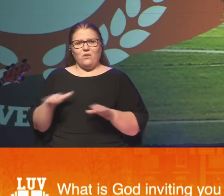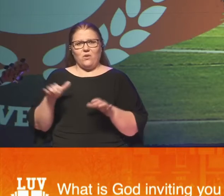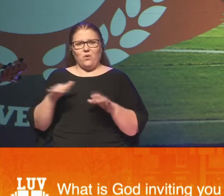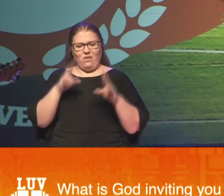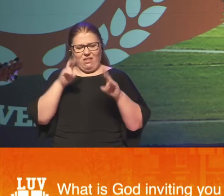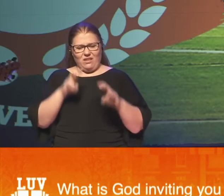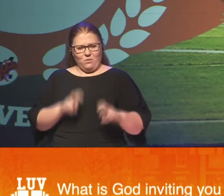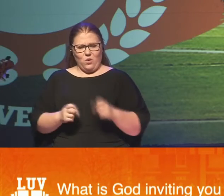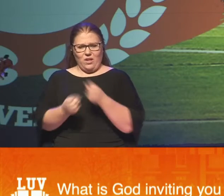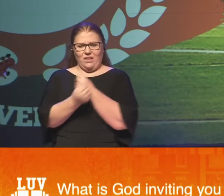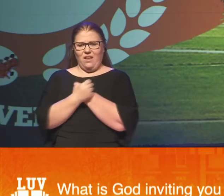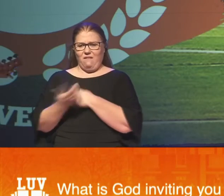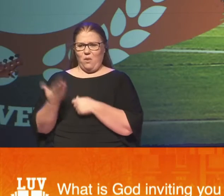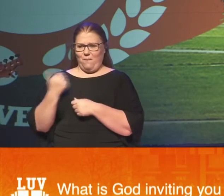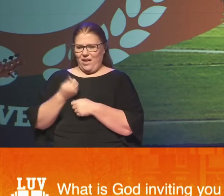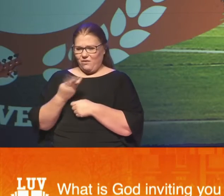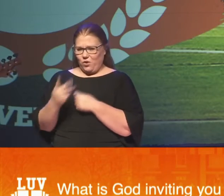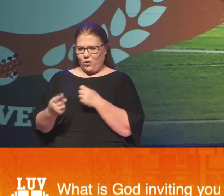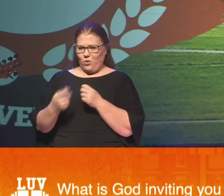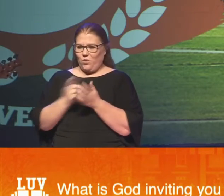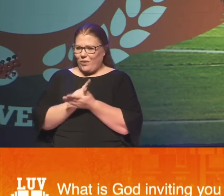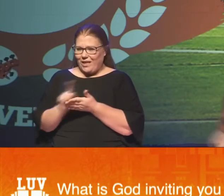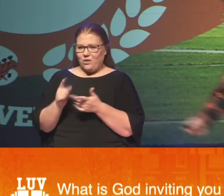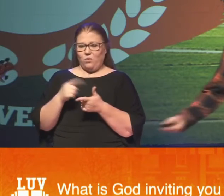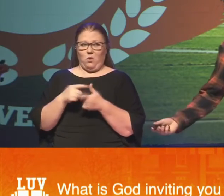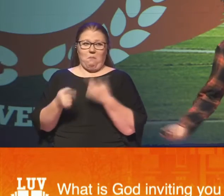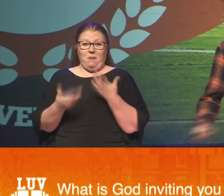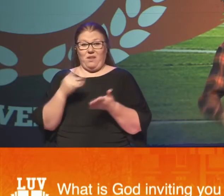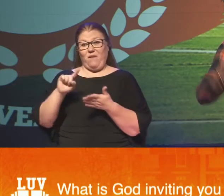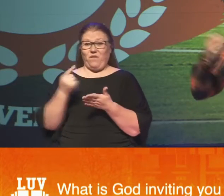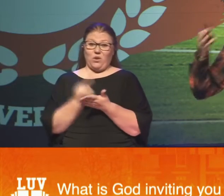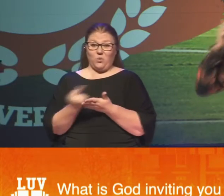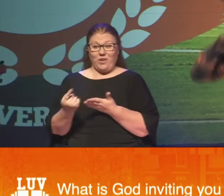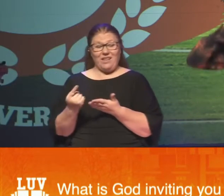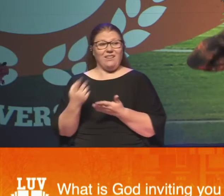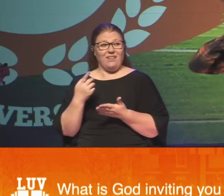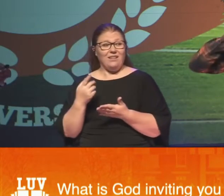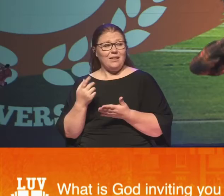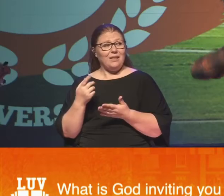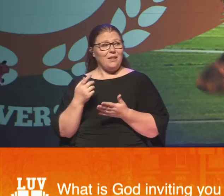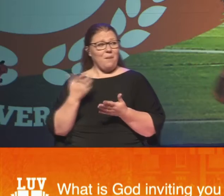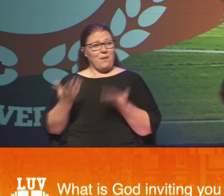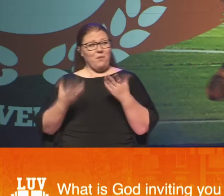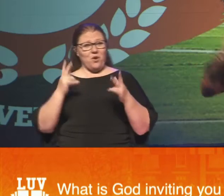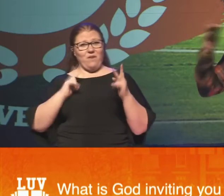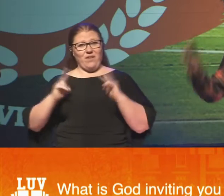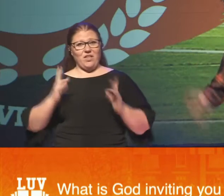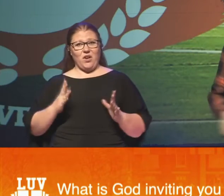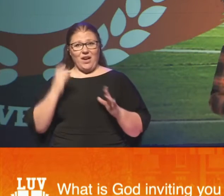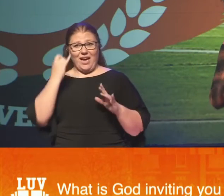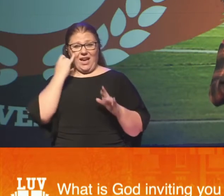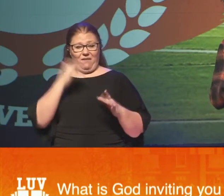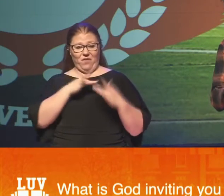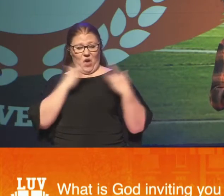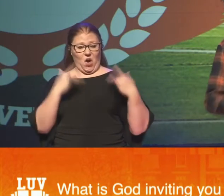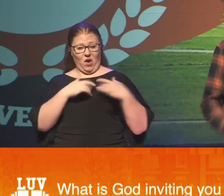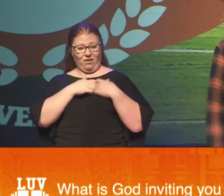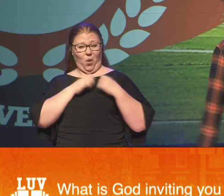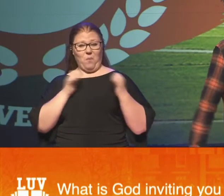explored love over these last few weeks? Or maybe this is the first week you've been here, you're a guest. Trust me, if you'll open your heart, the universe is